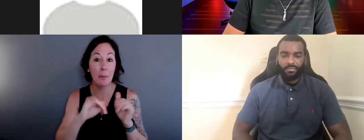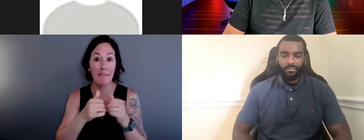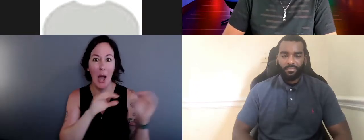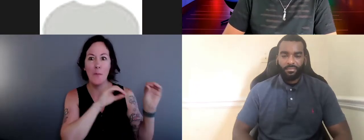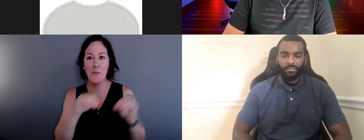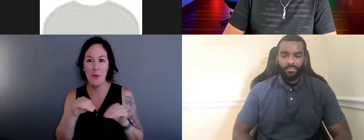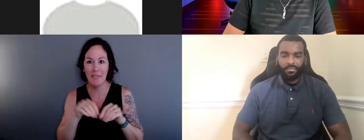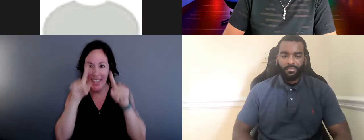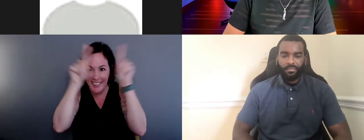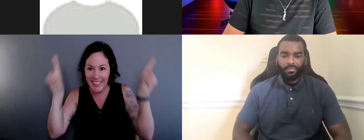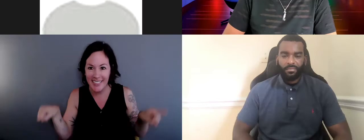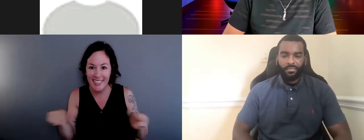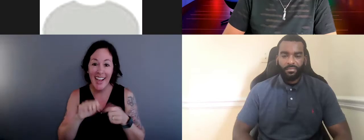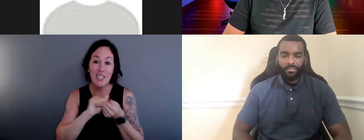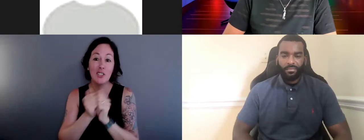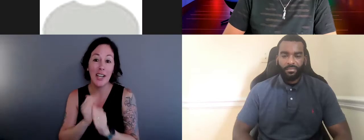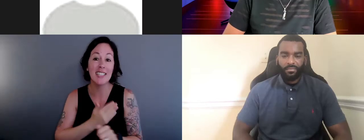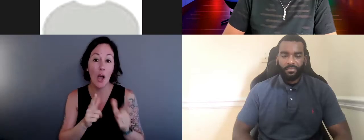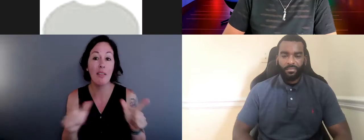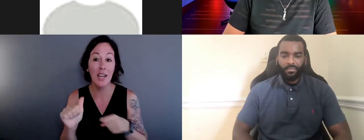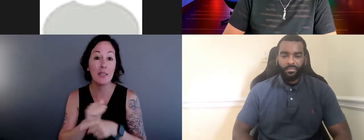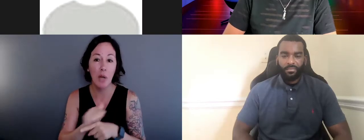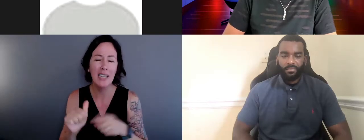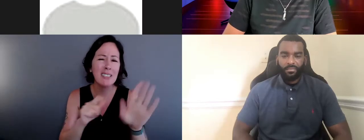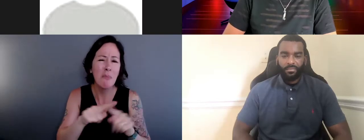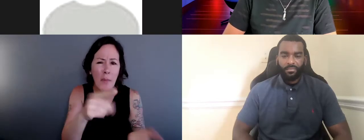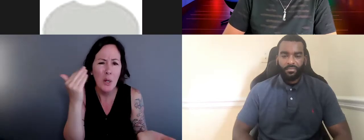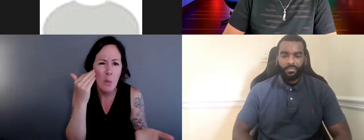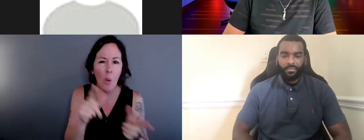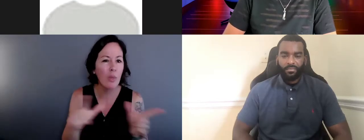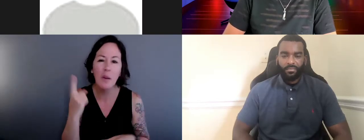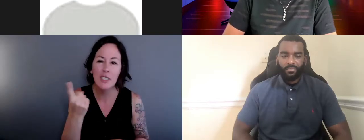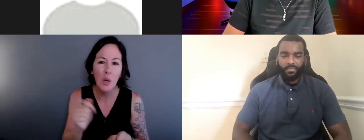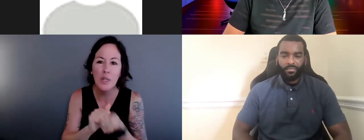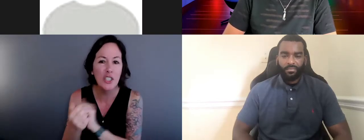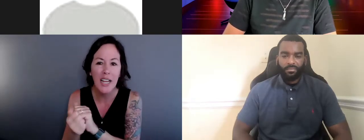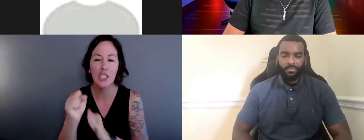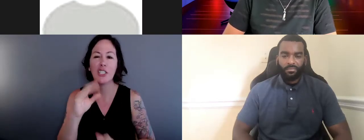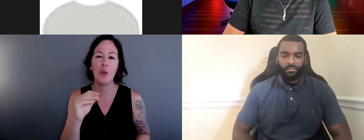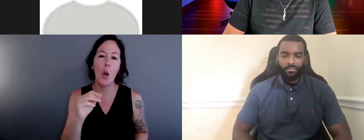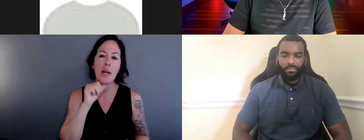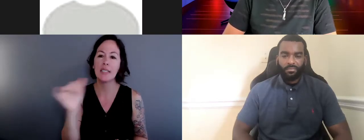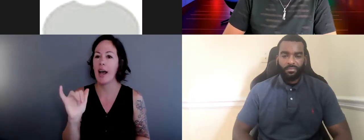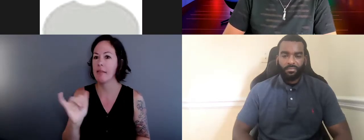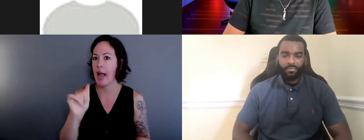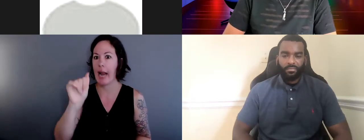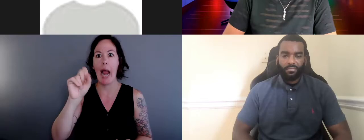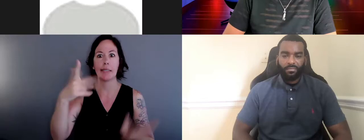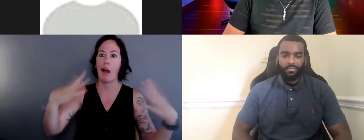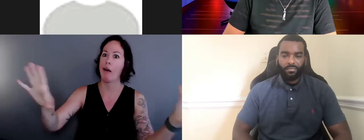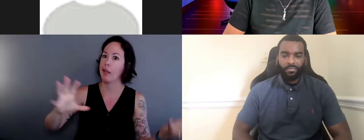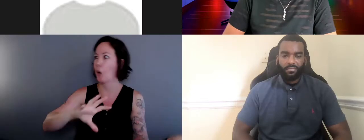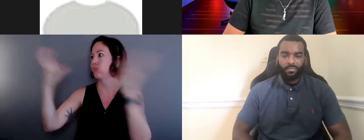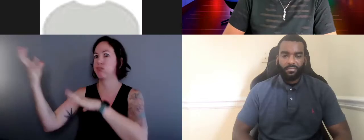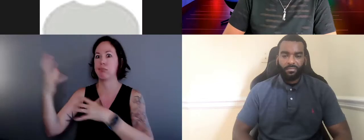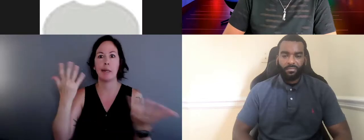name. And so that's just one example of what's happened since we have moved to this Zoom environment. And like I said before,